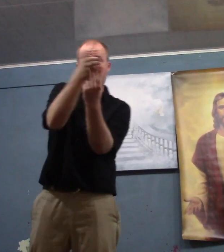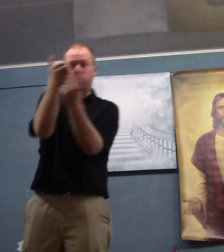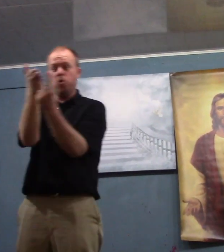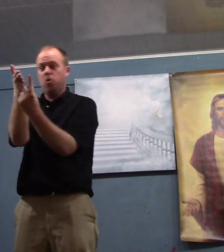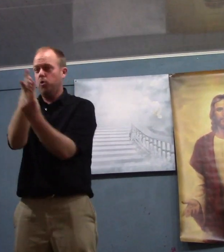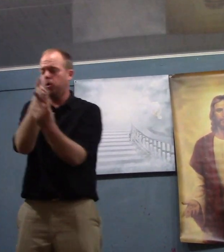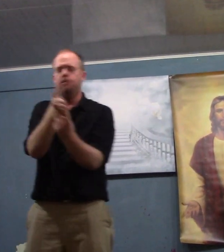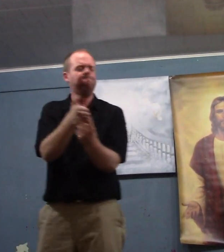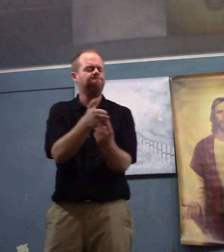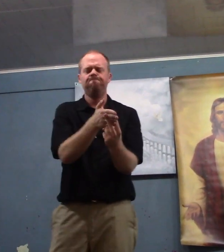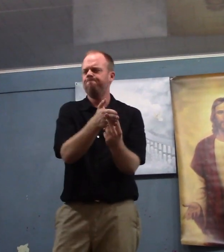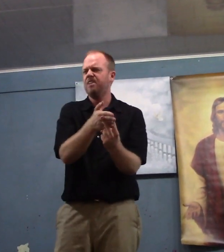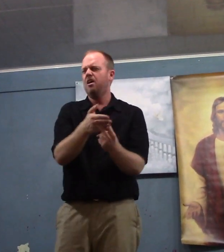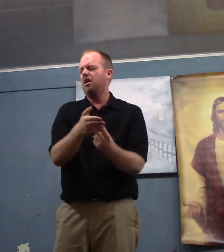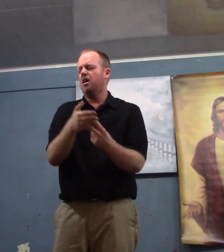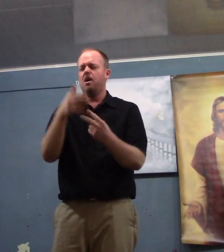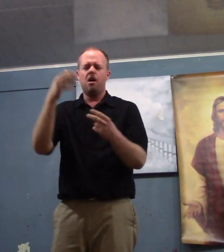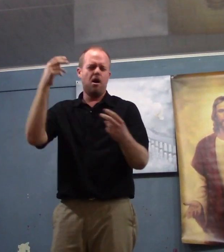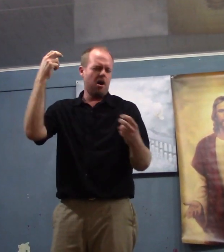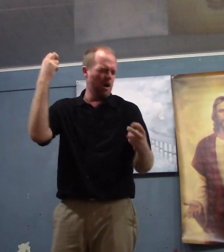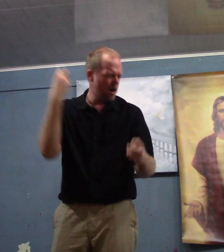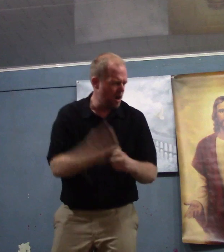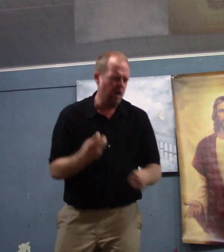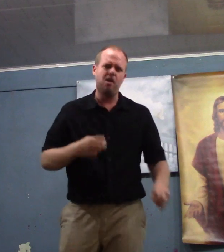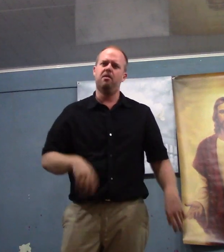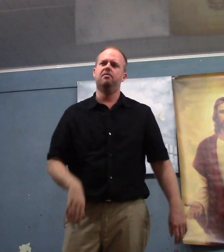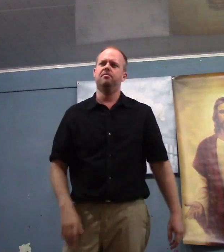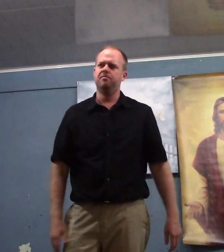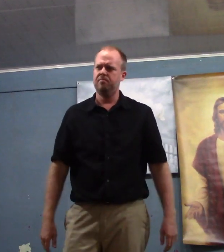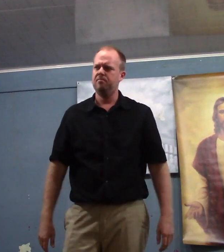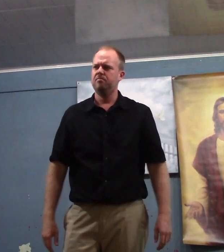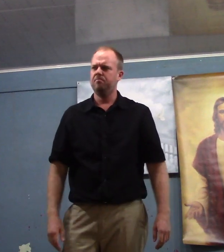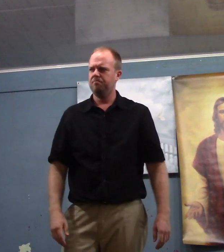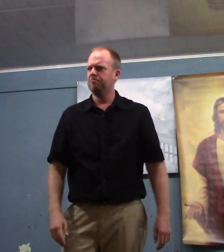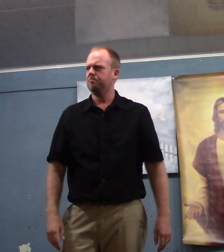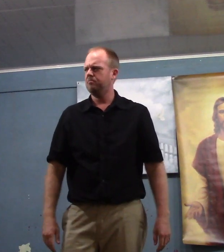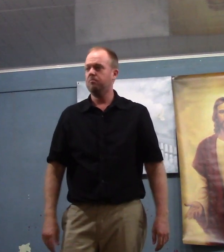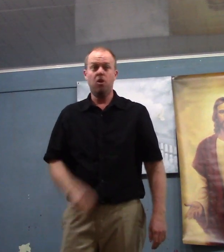If you try to be in between, that is terribly hard.